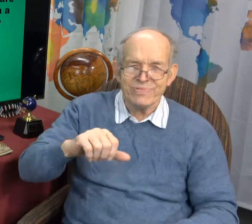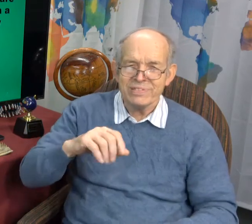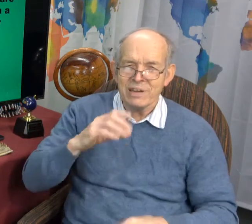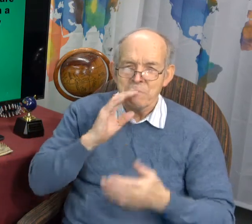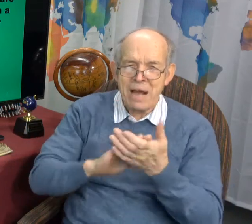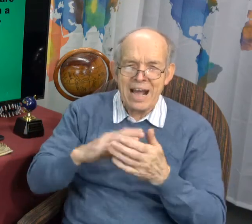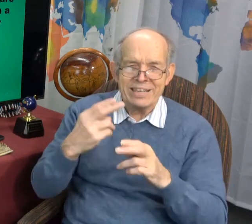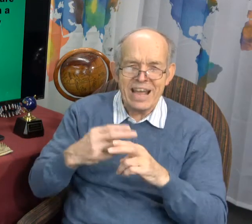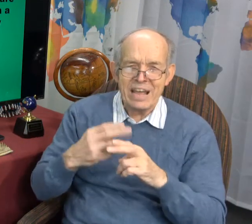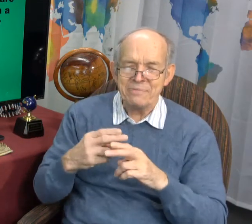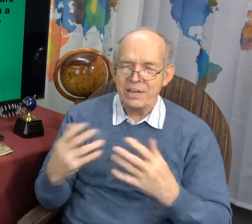Bad name.